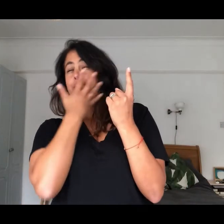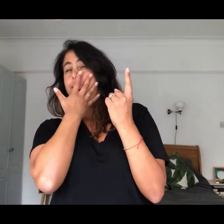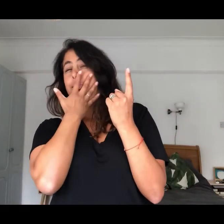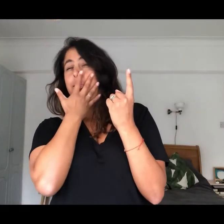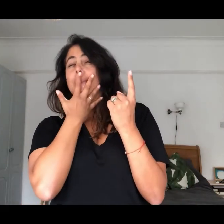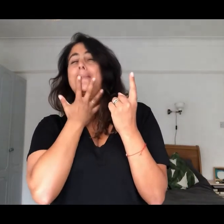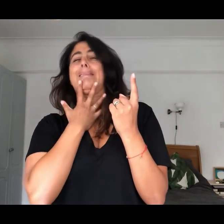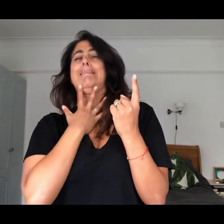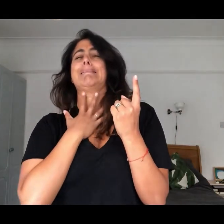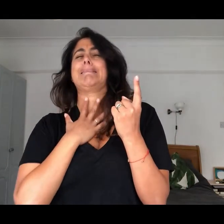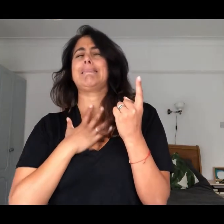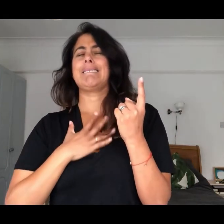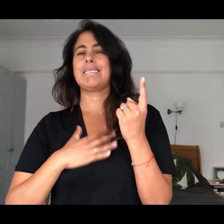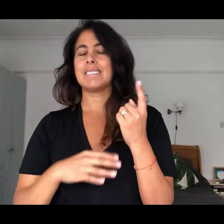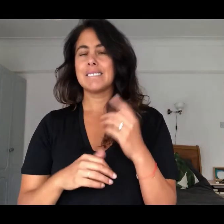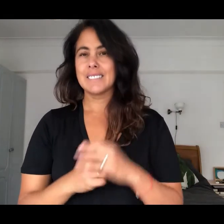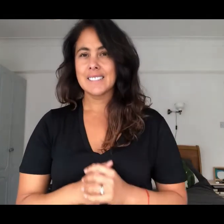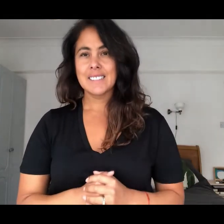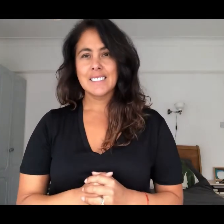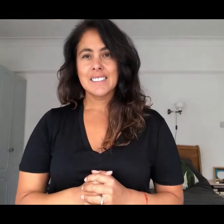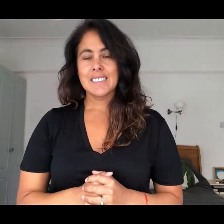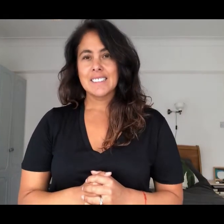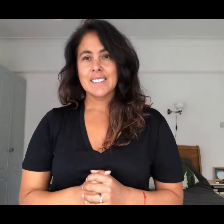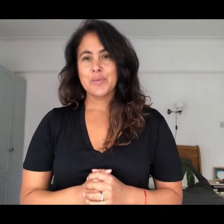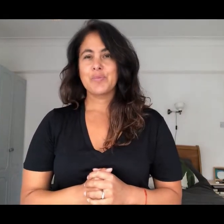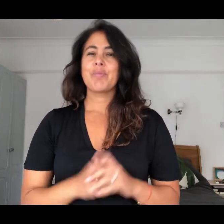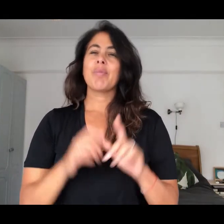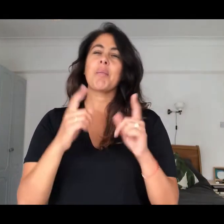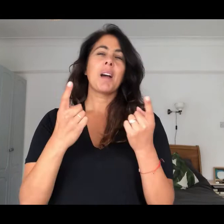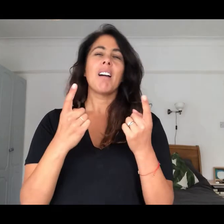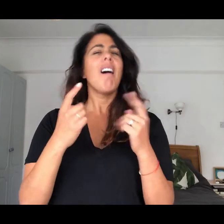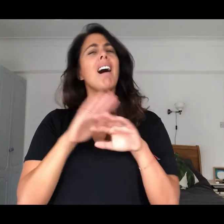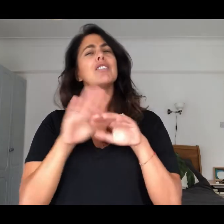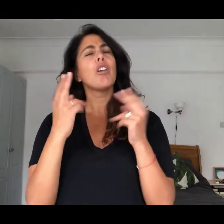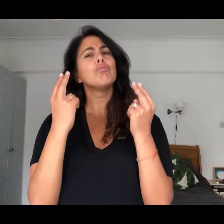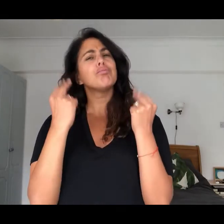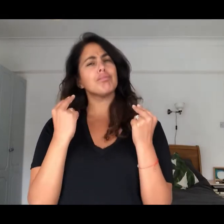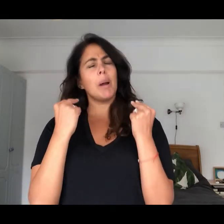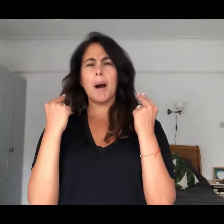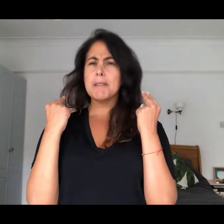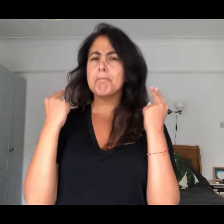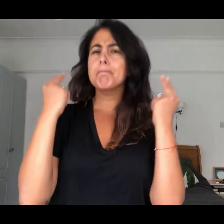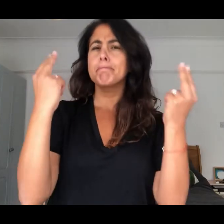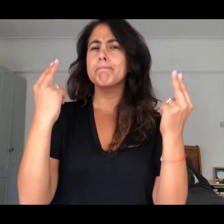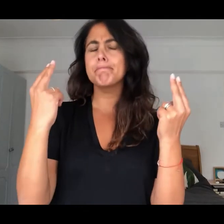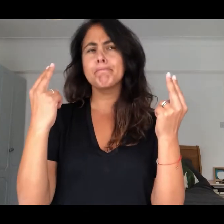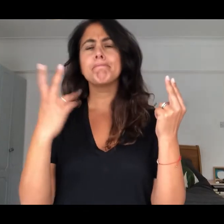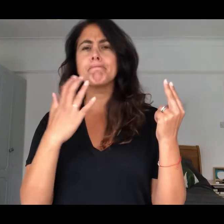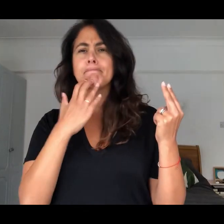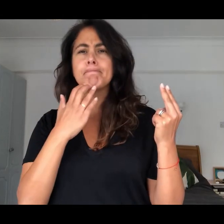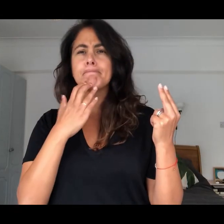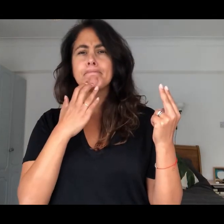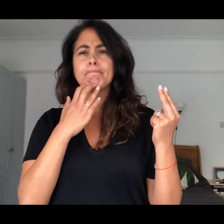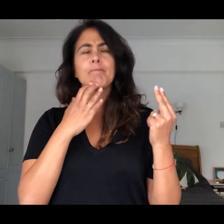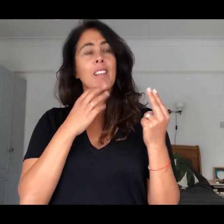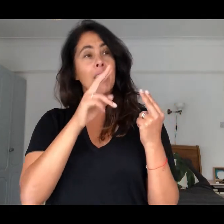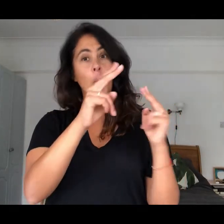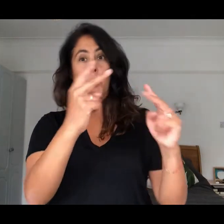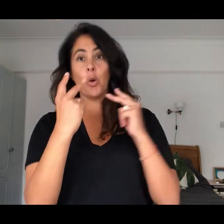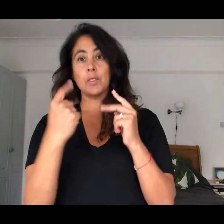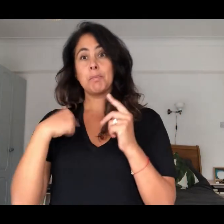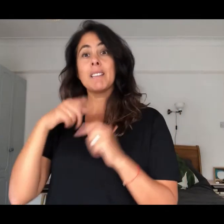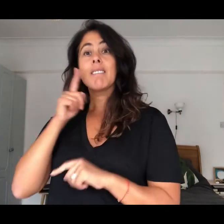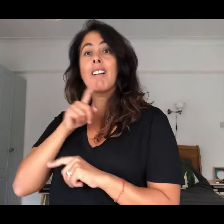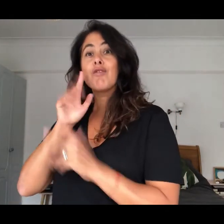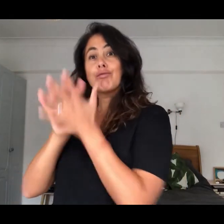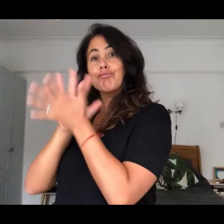sprayed with their good intentions. But I don't retreat, I stick with it. They want my girlfriend and